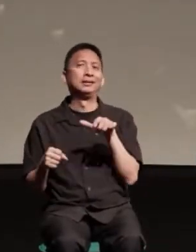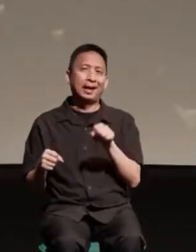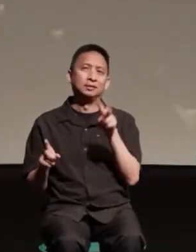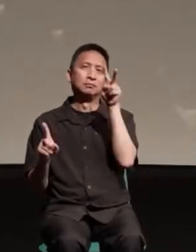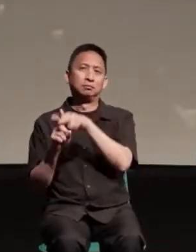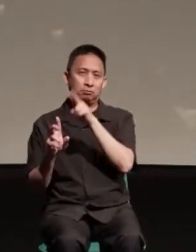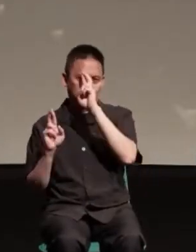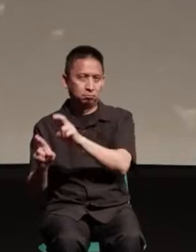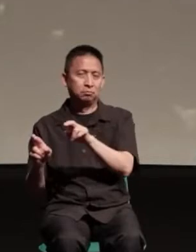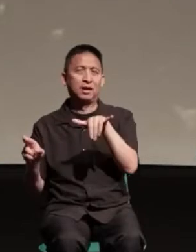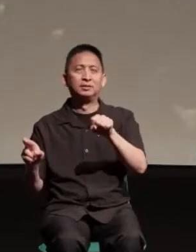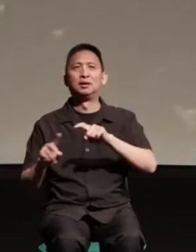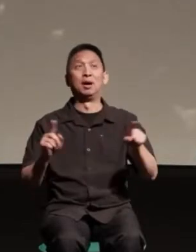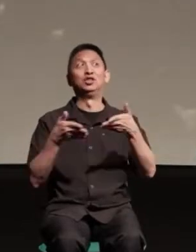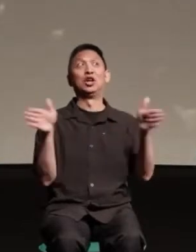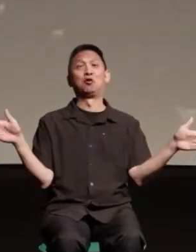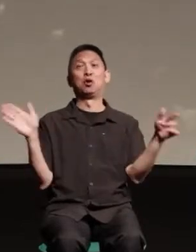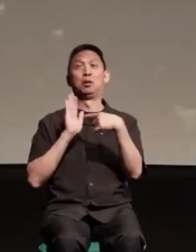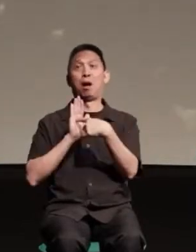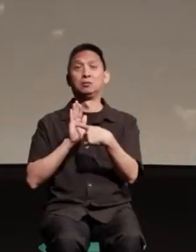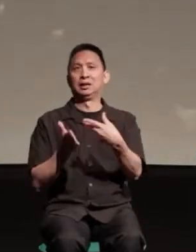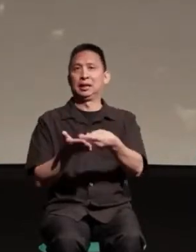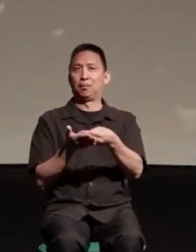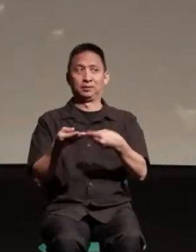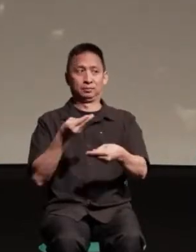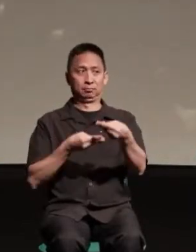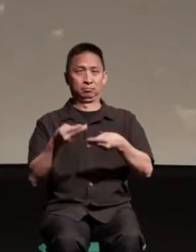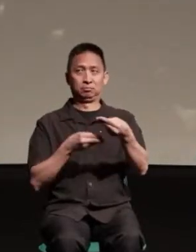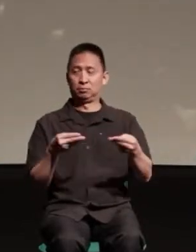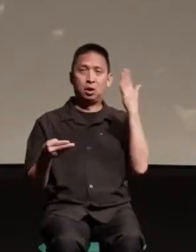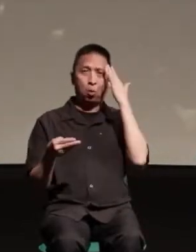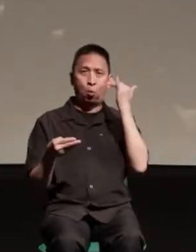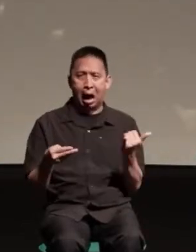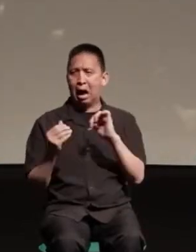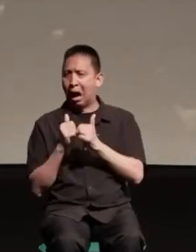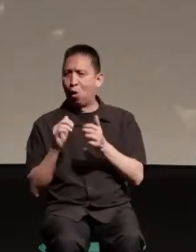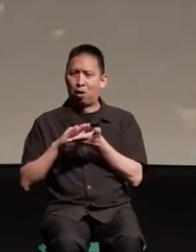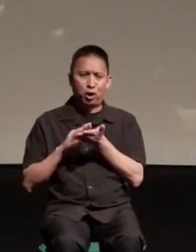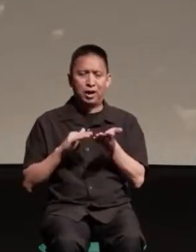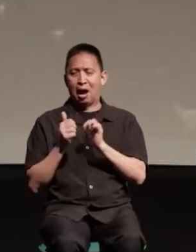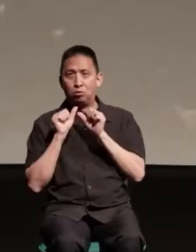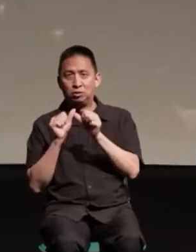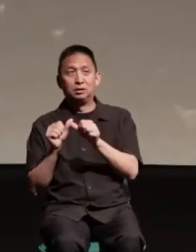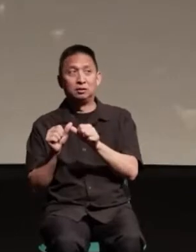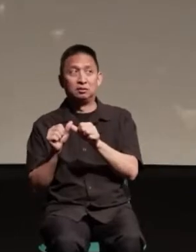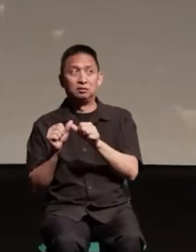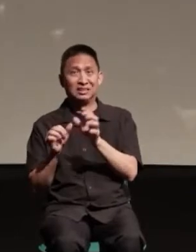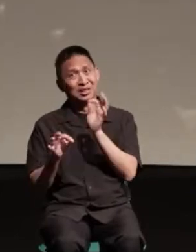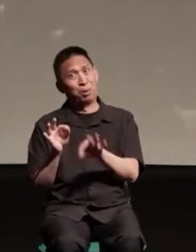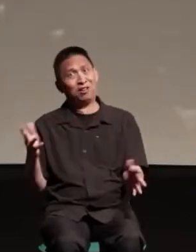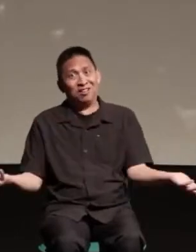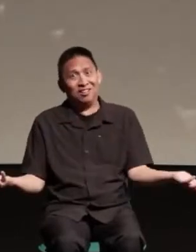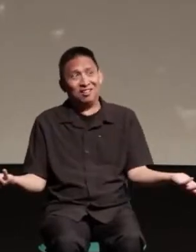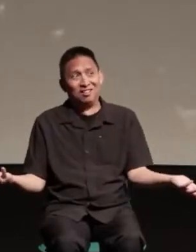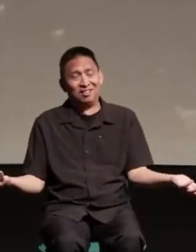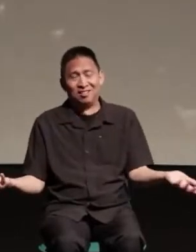very simple. The economics, the bottom line of why people acquire stations, how they operate them, how they sustain them is very simple. I've had a